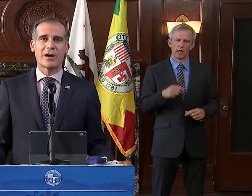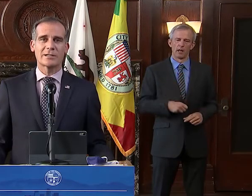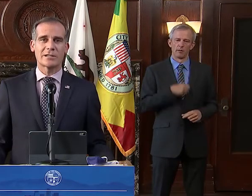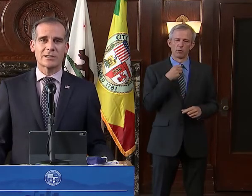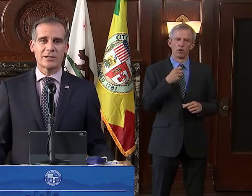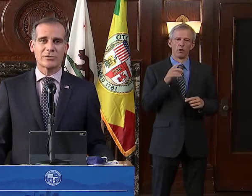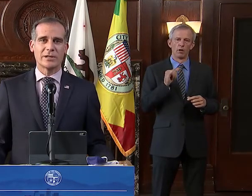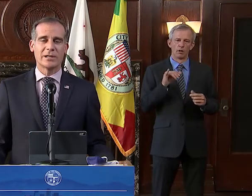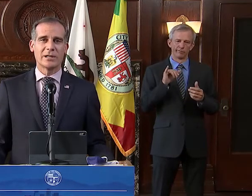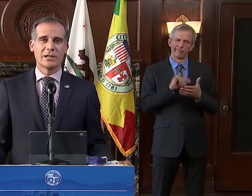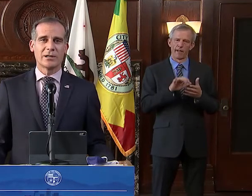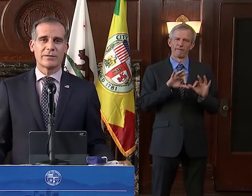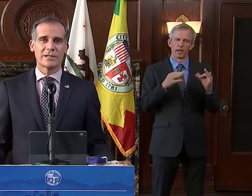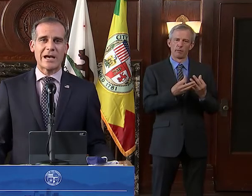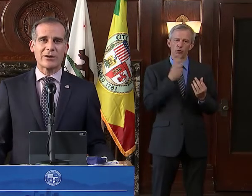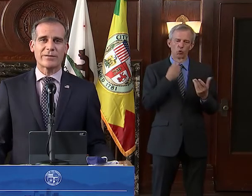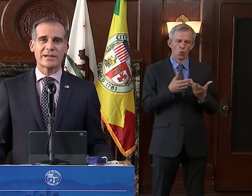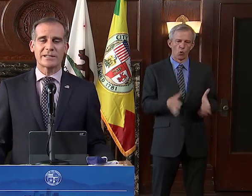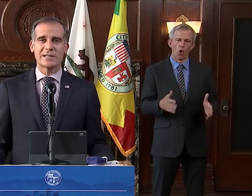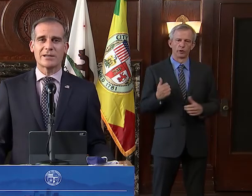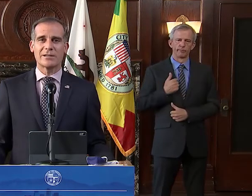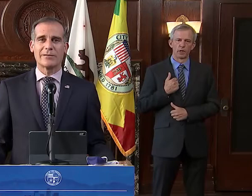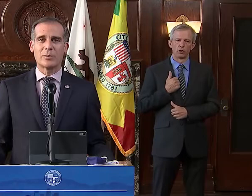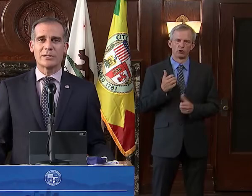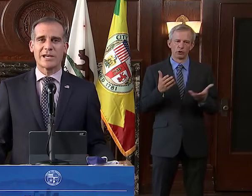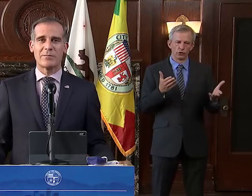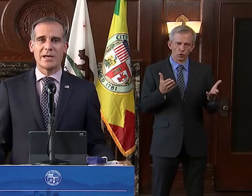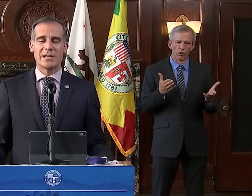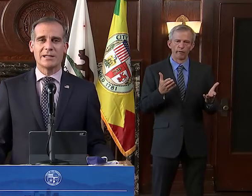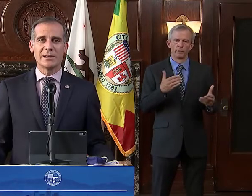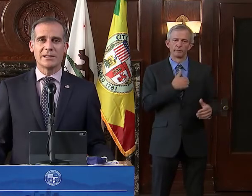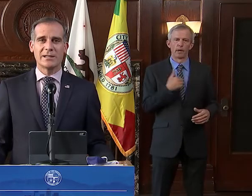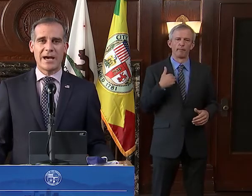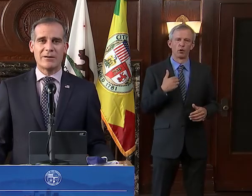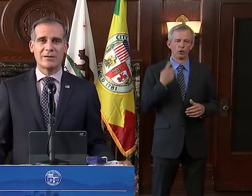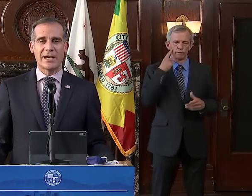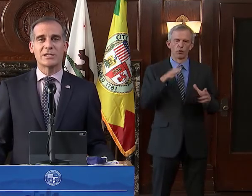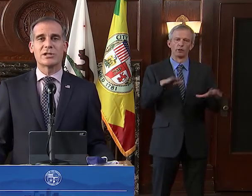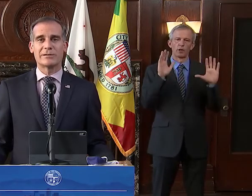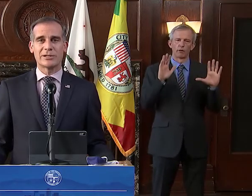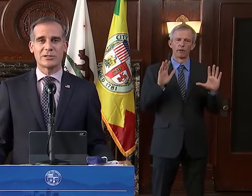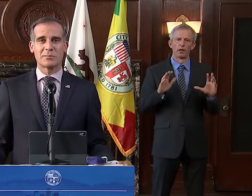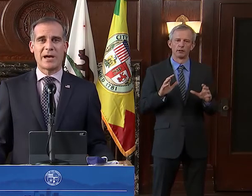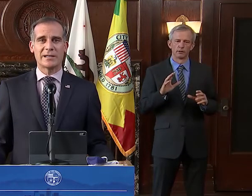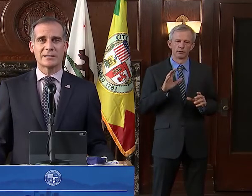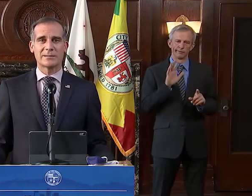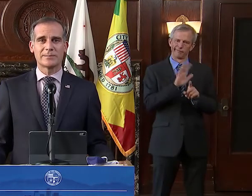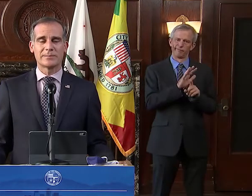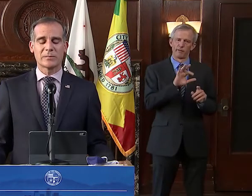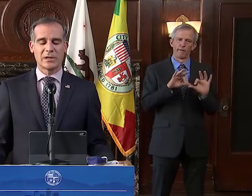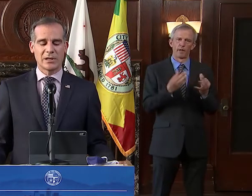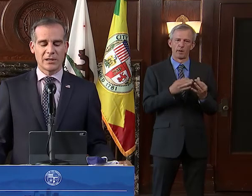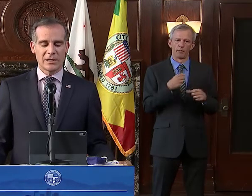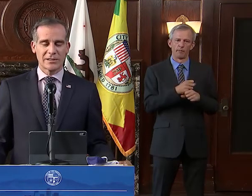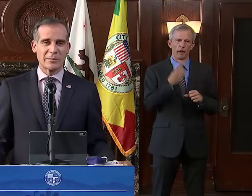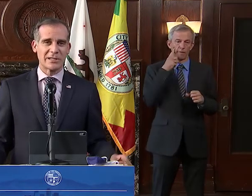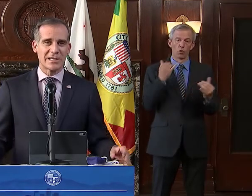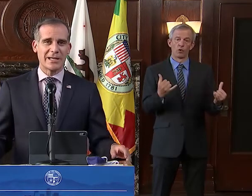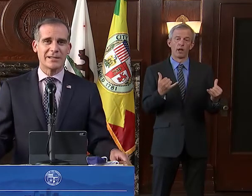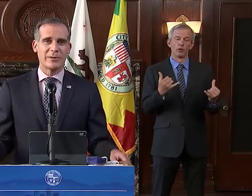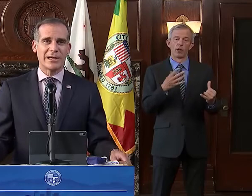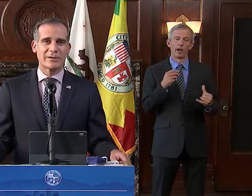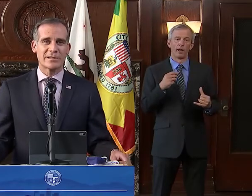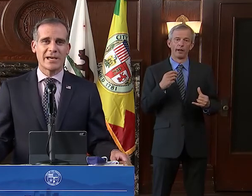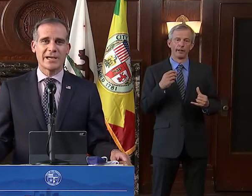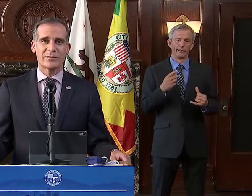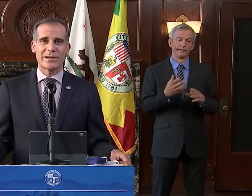and across this country for the sacrifices that their loved ones have made now and in generations past. Somebody